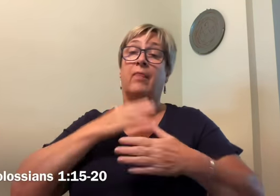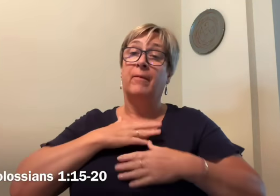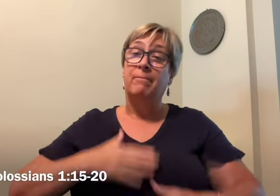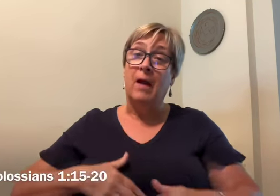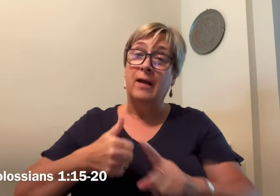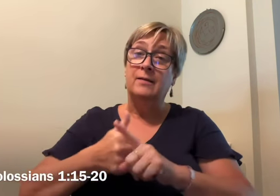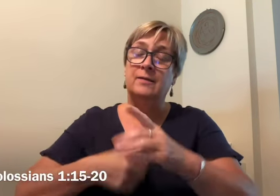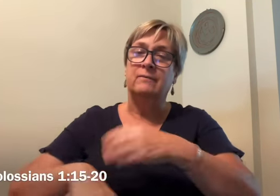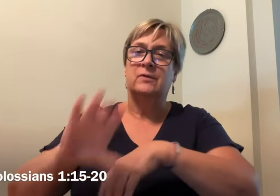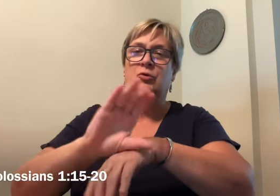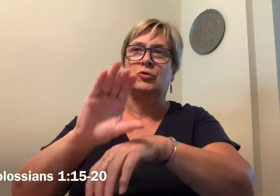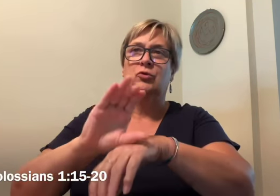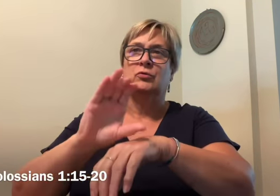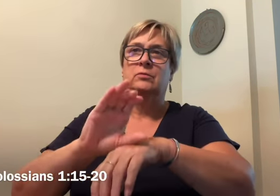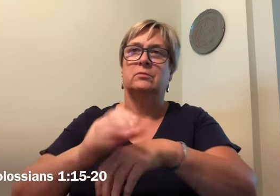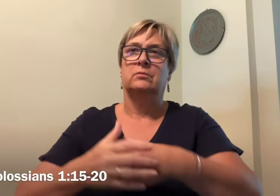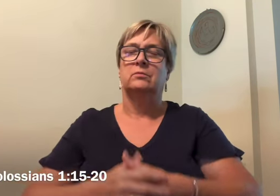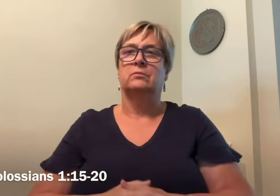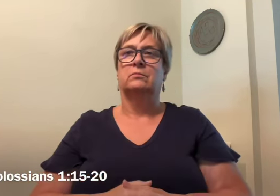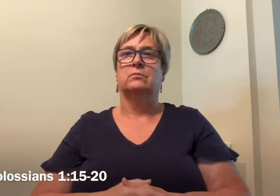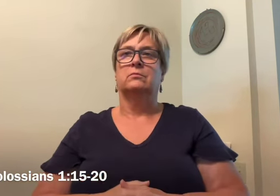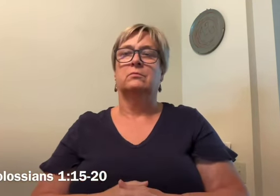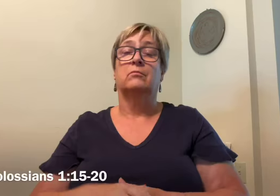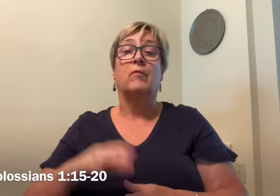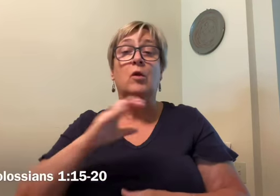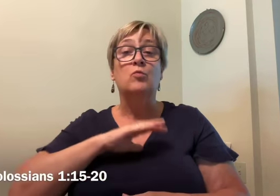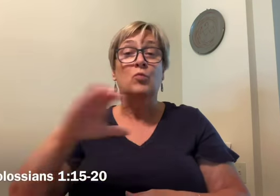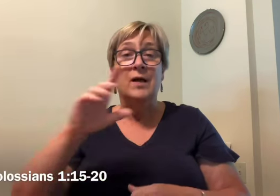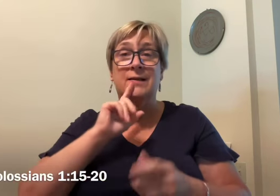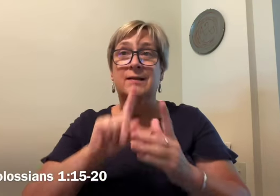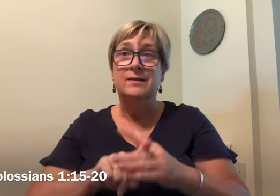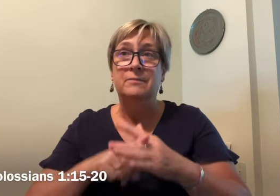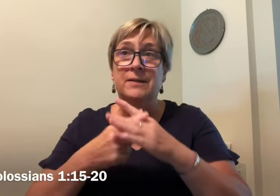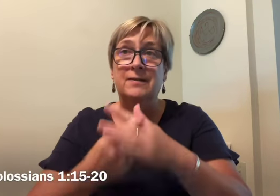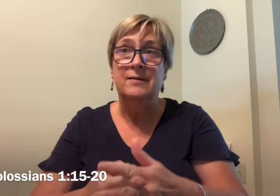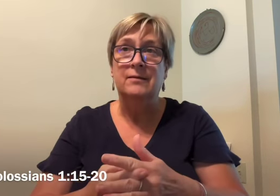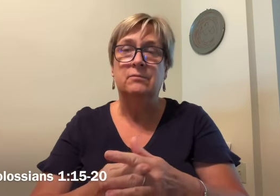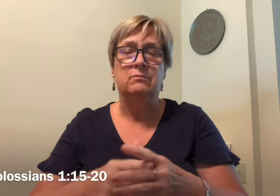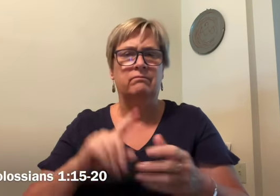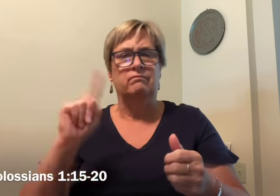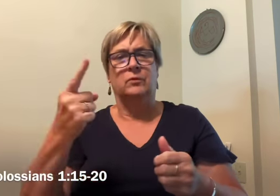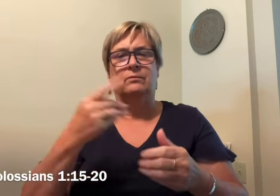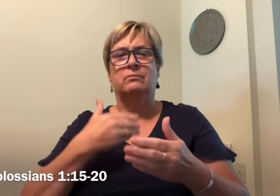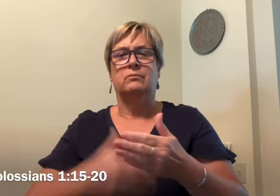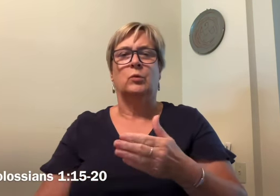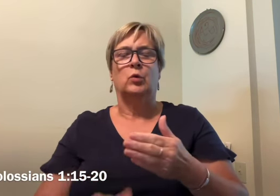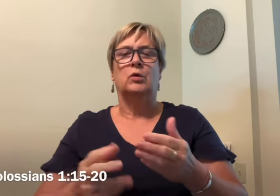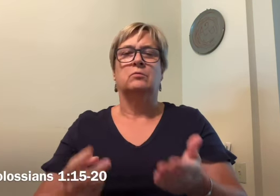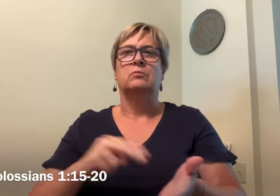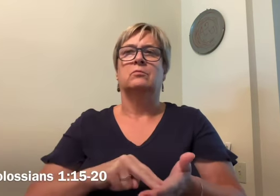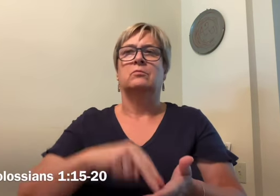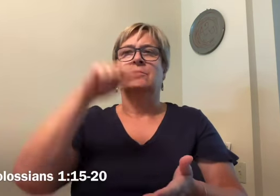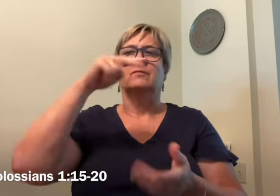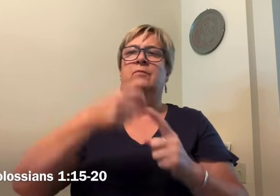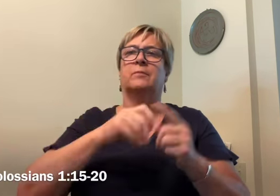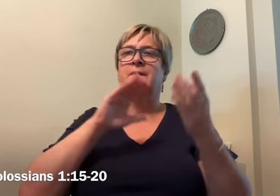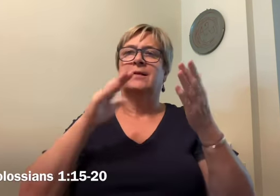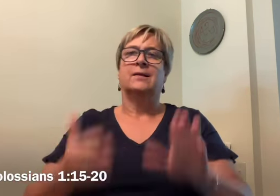And in him alone hold together. He is the head of the body, the church. He is the beginning,